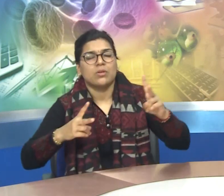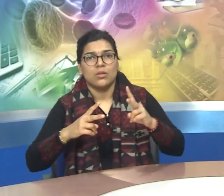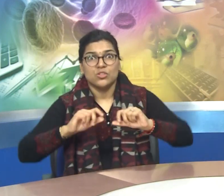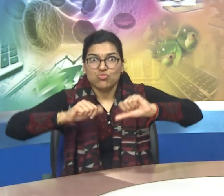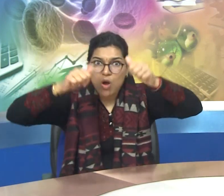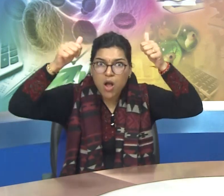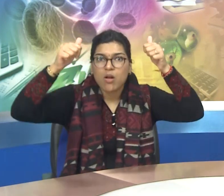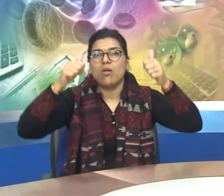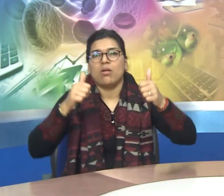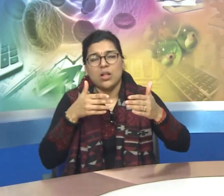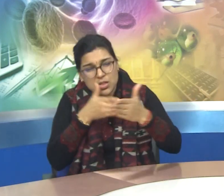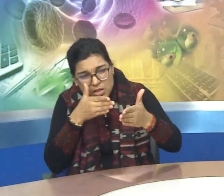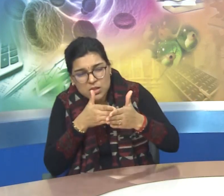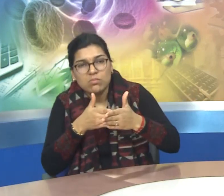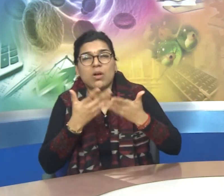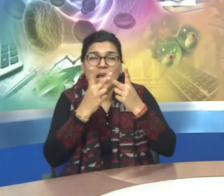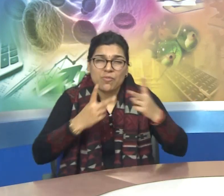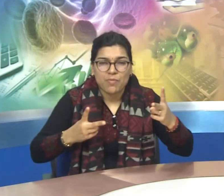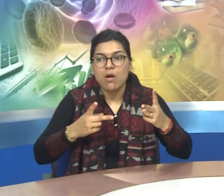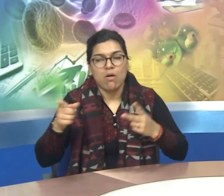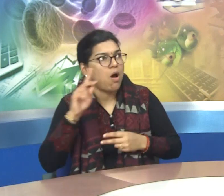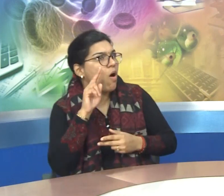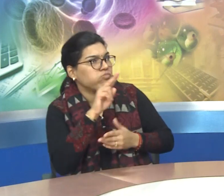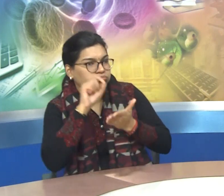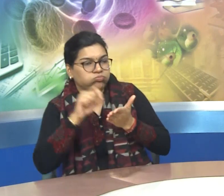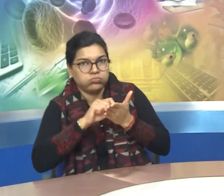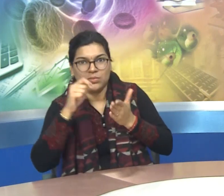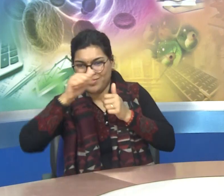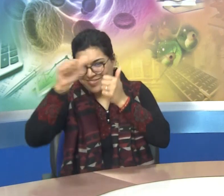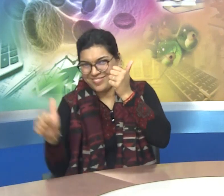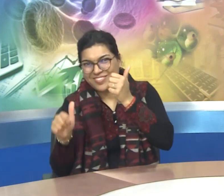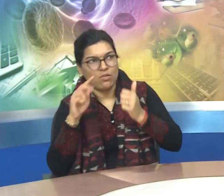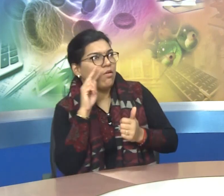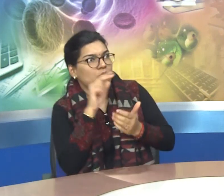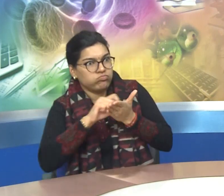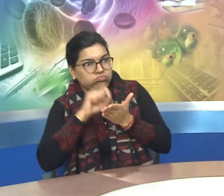And some sources include life sketches of both living and dead persons.